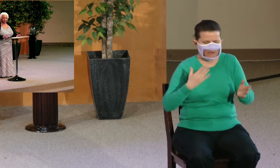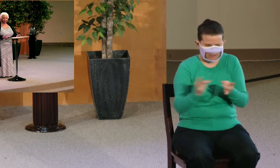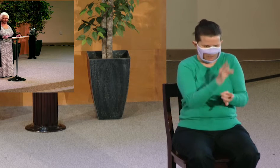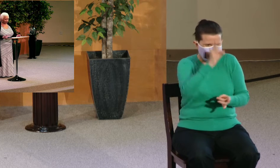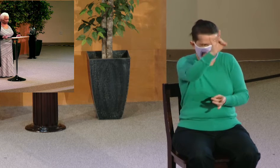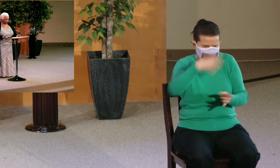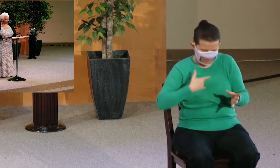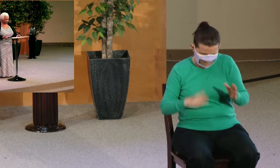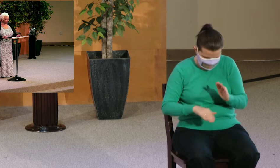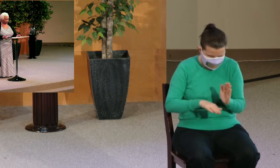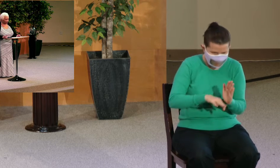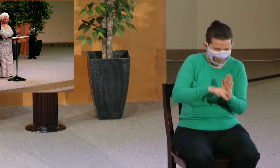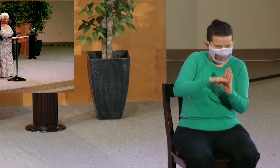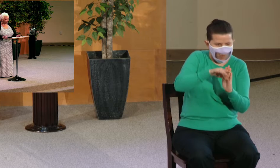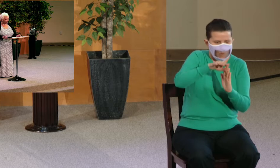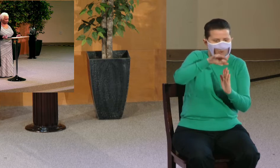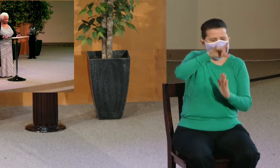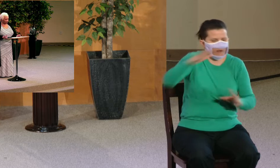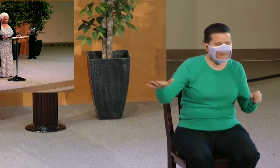embrace this time.